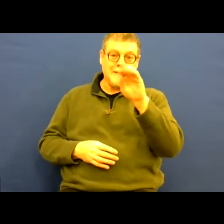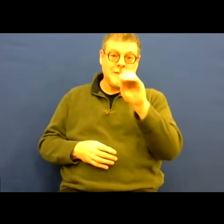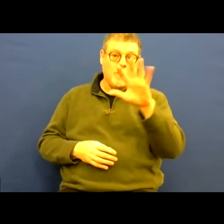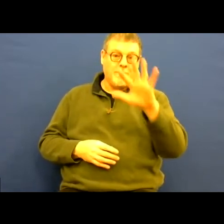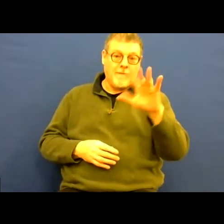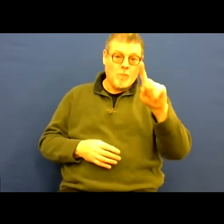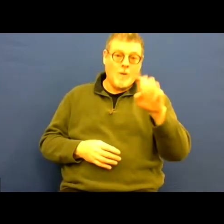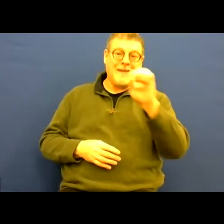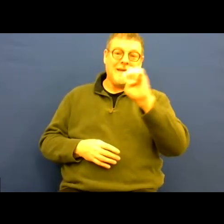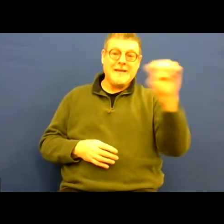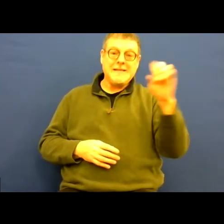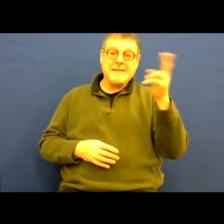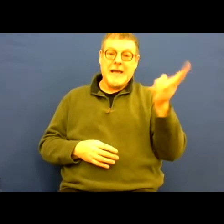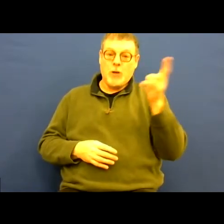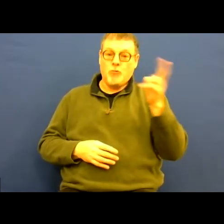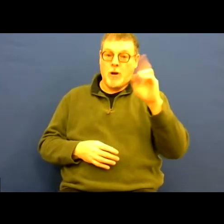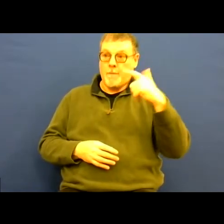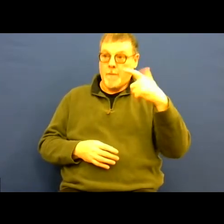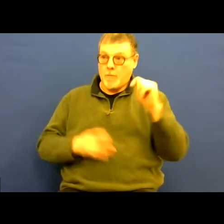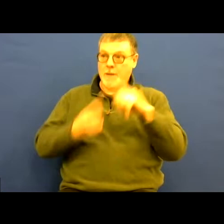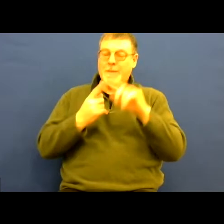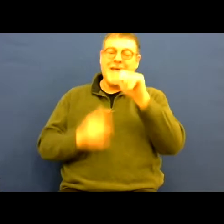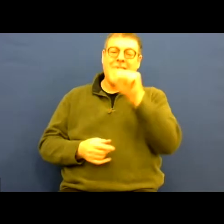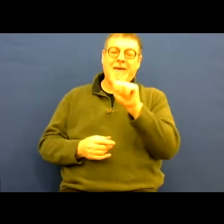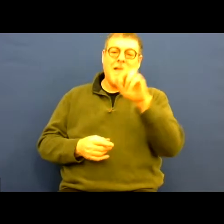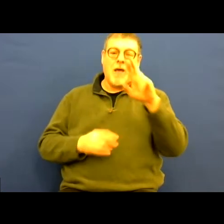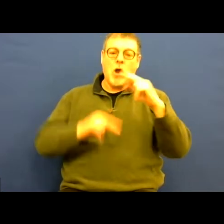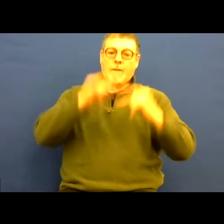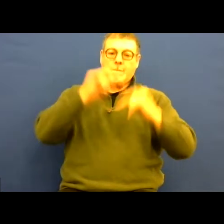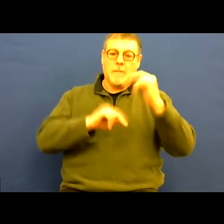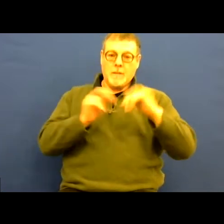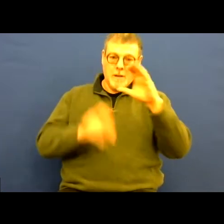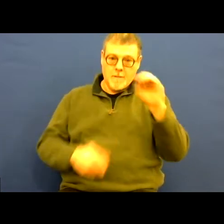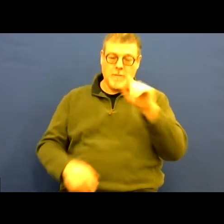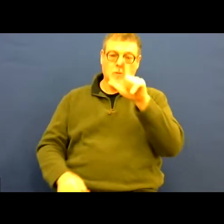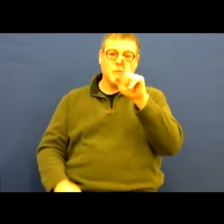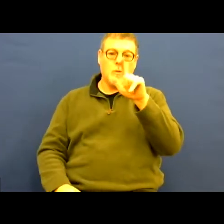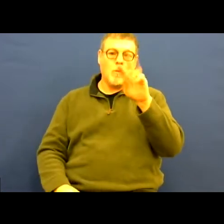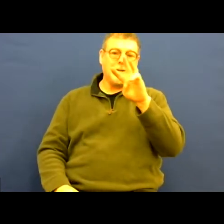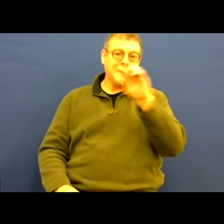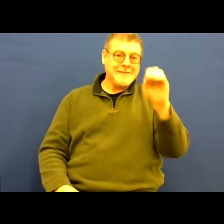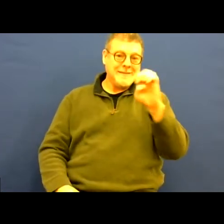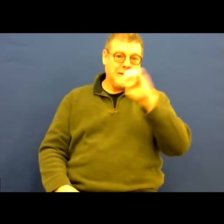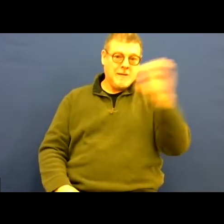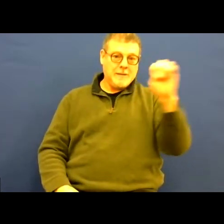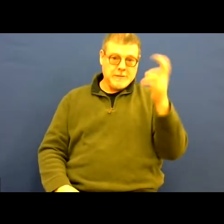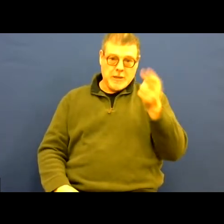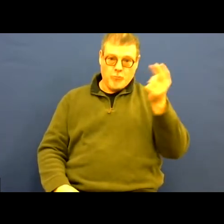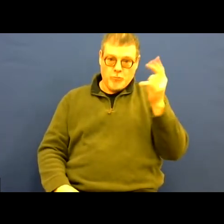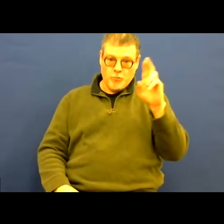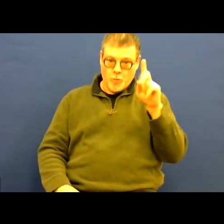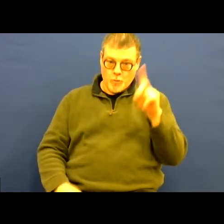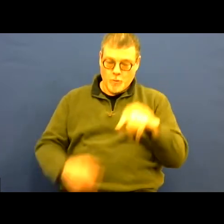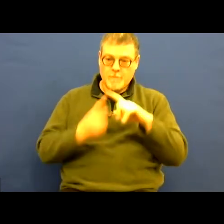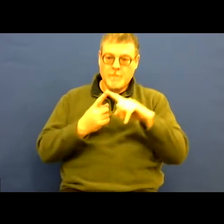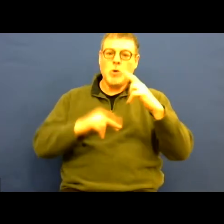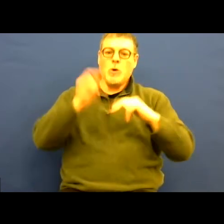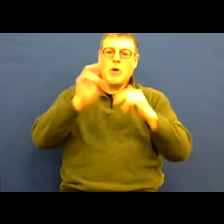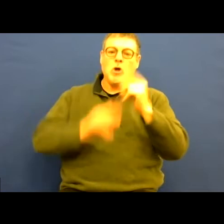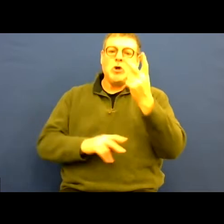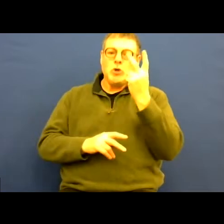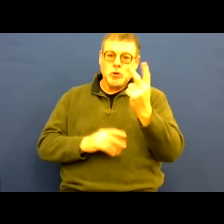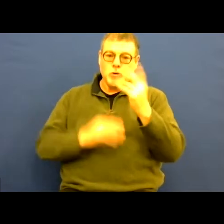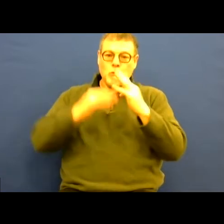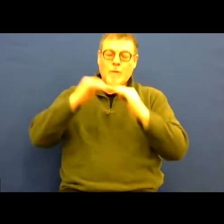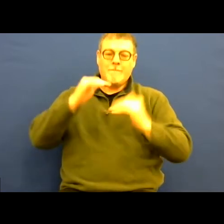2022-051 East Henrietta Apartments by AR Building Company, 2160 East Henrietta Road, to construct 2 4-story